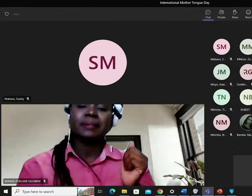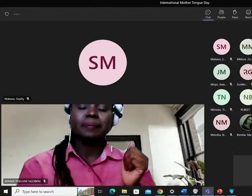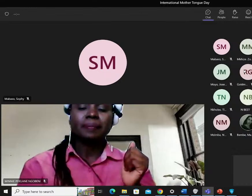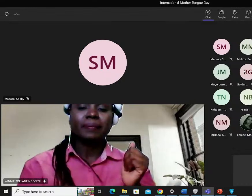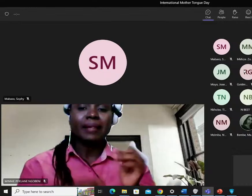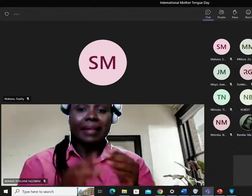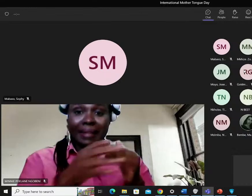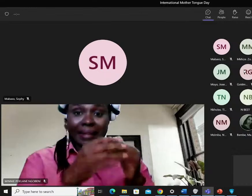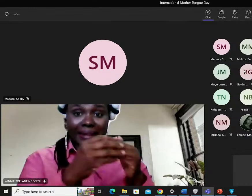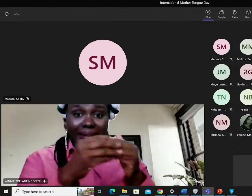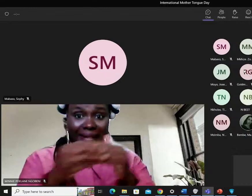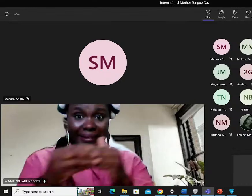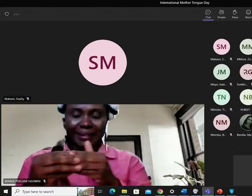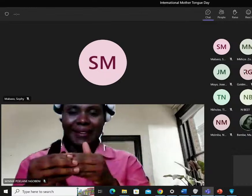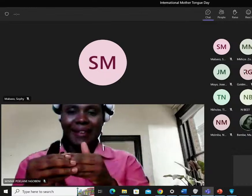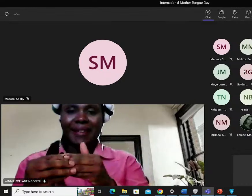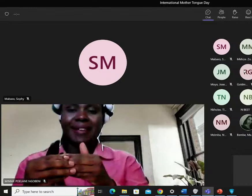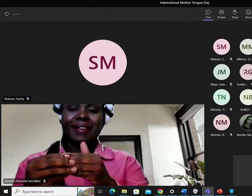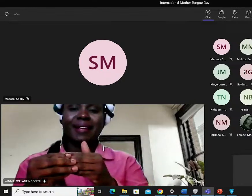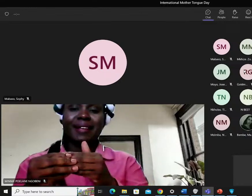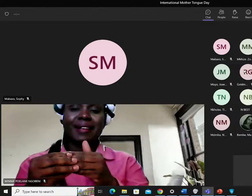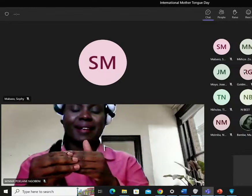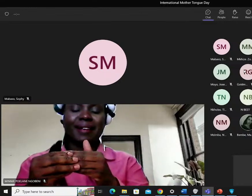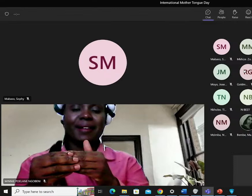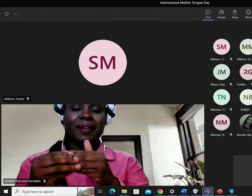leader of the